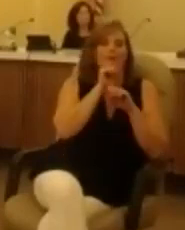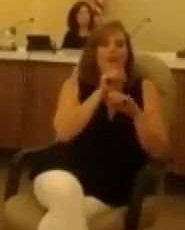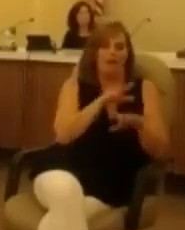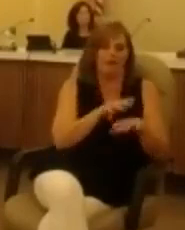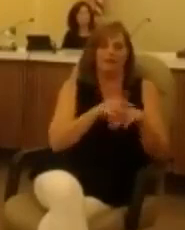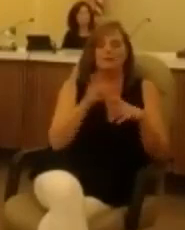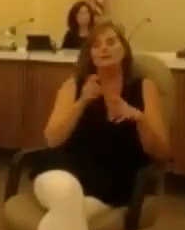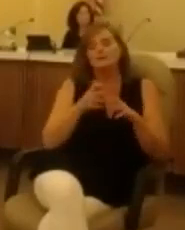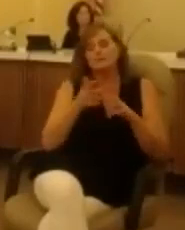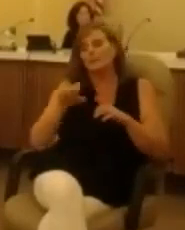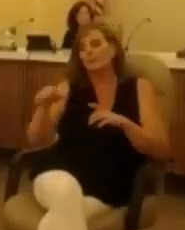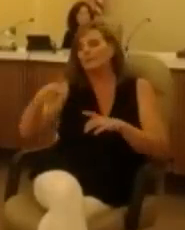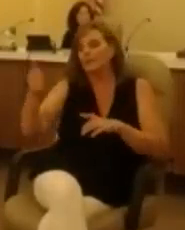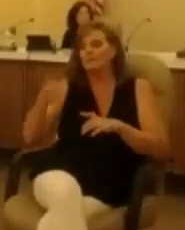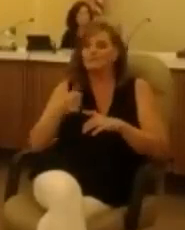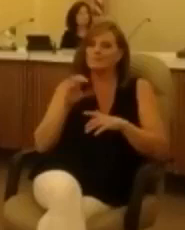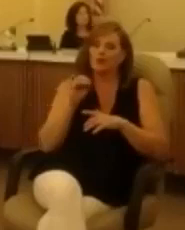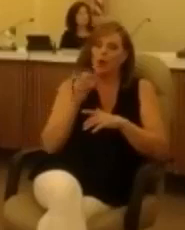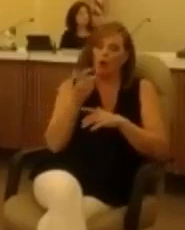the others, the owners